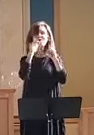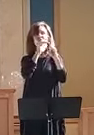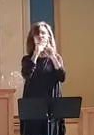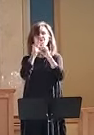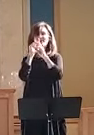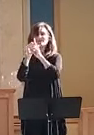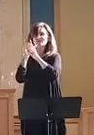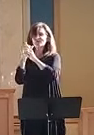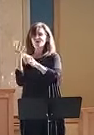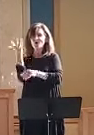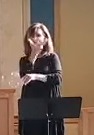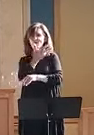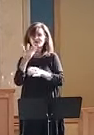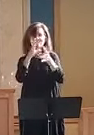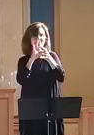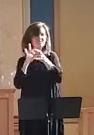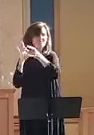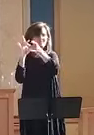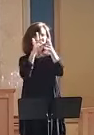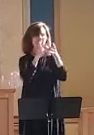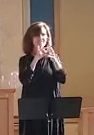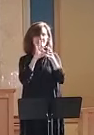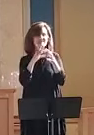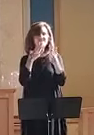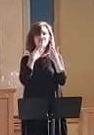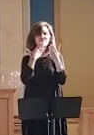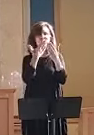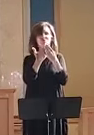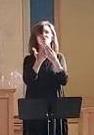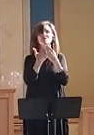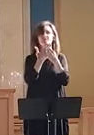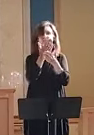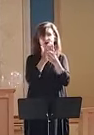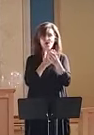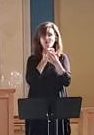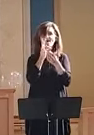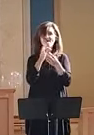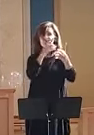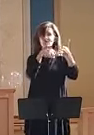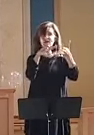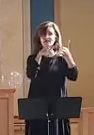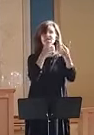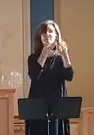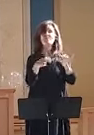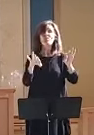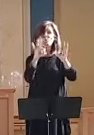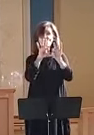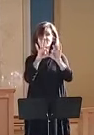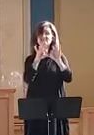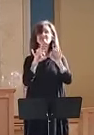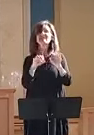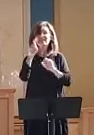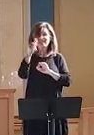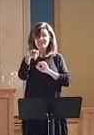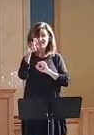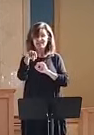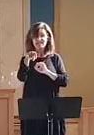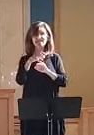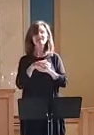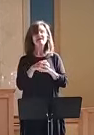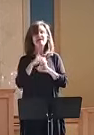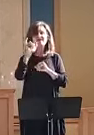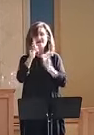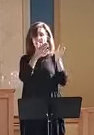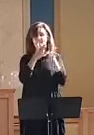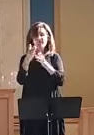we're persons in communion, the good of fraternal correction, its necessity, and its plan given